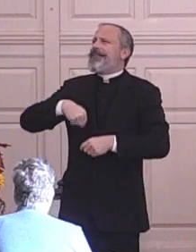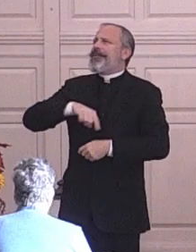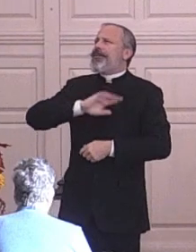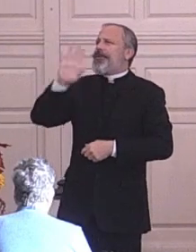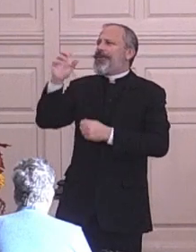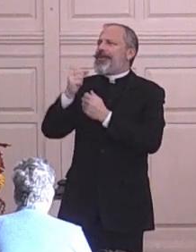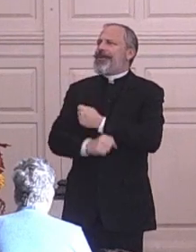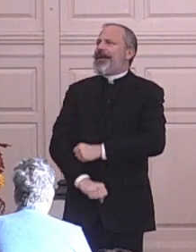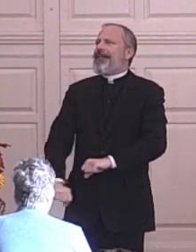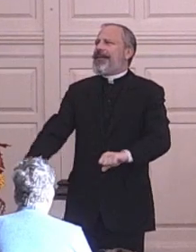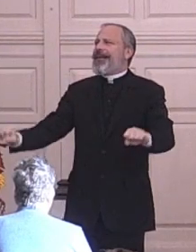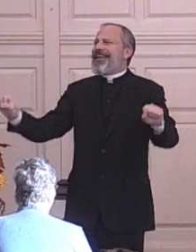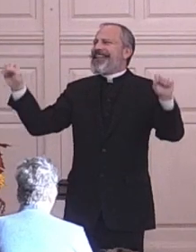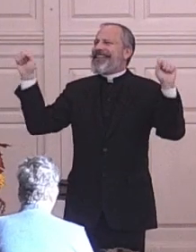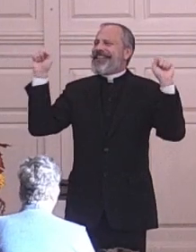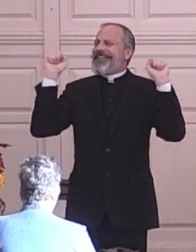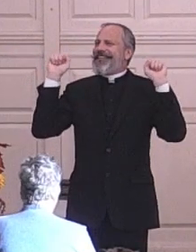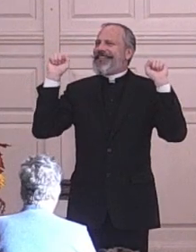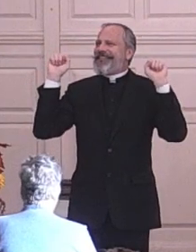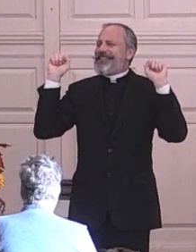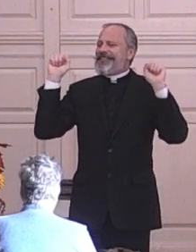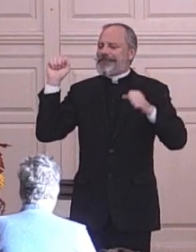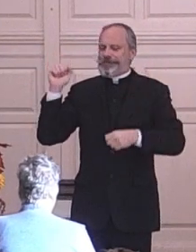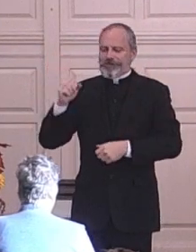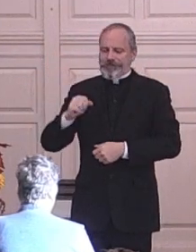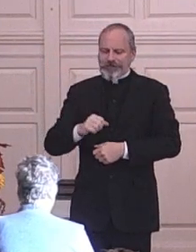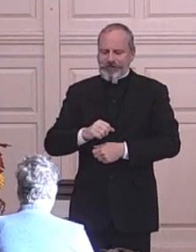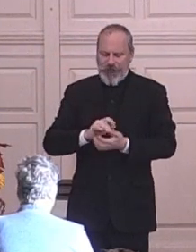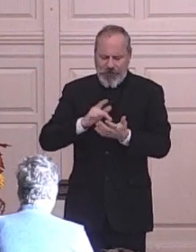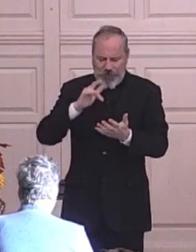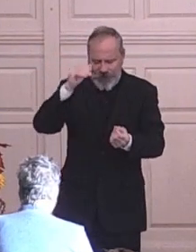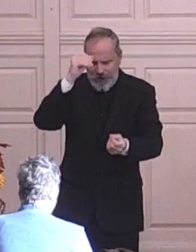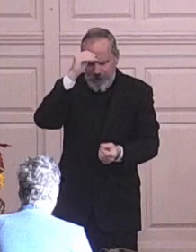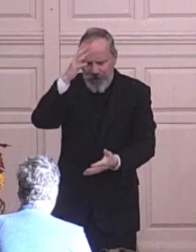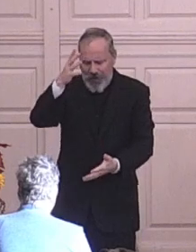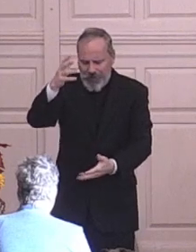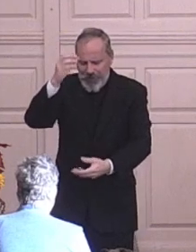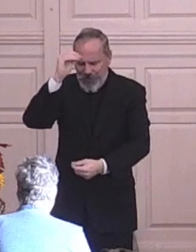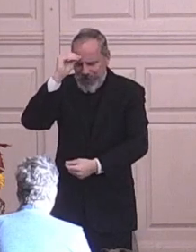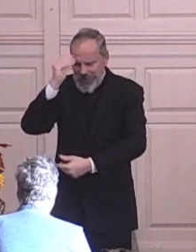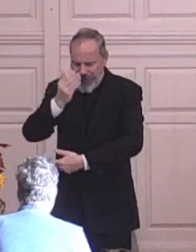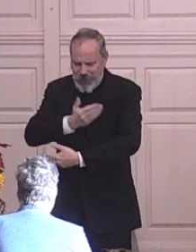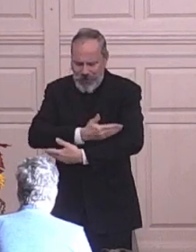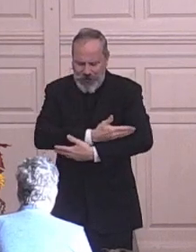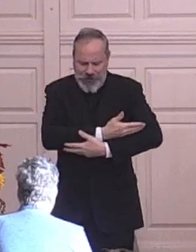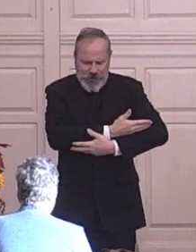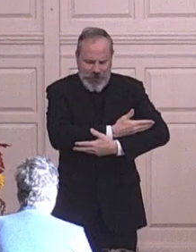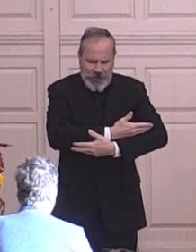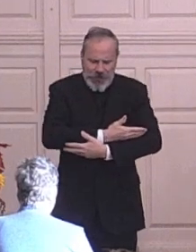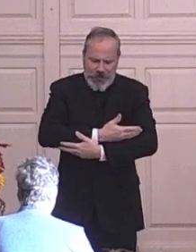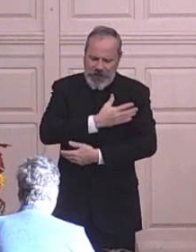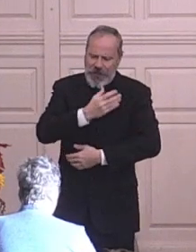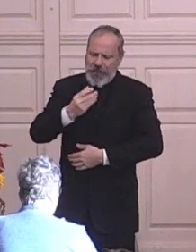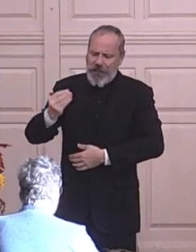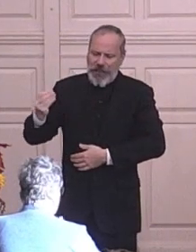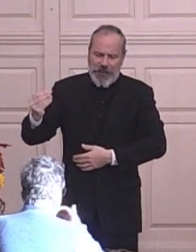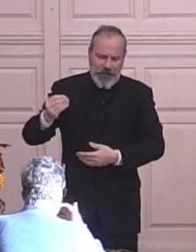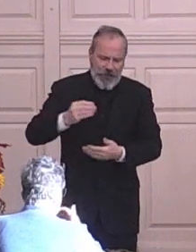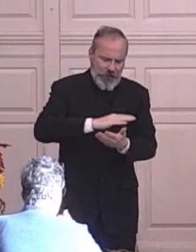your salvation. Glory be to the Father, and to the